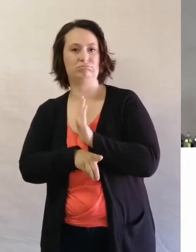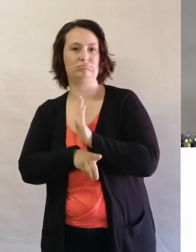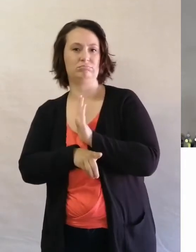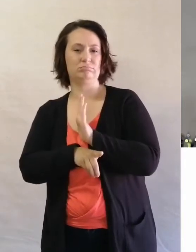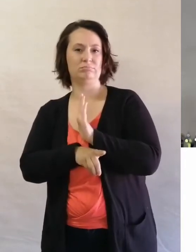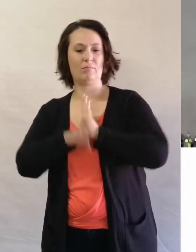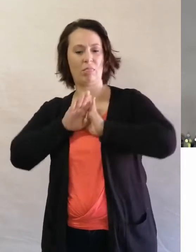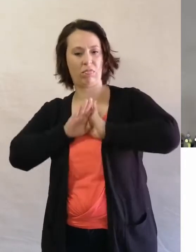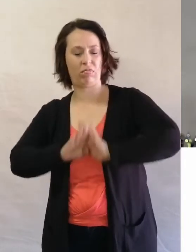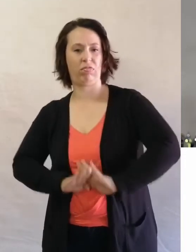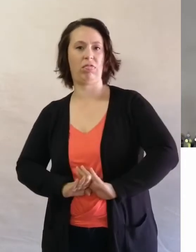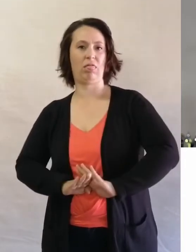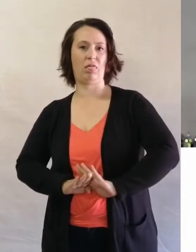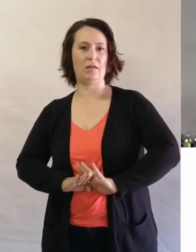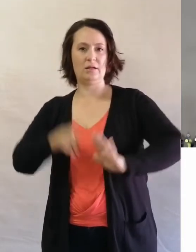shrinkage,